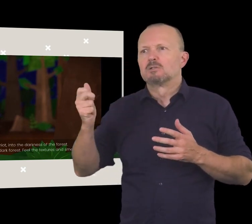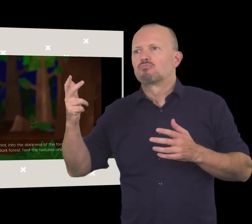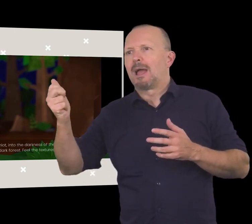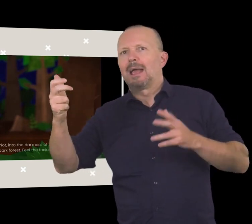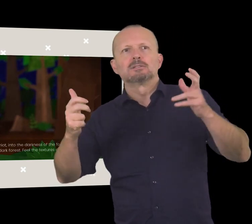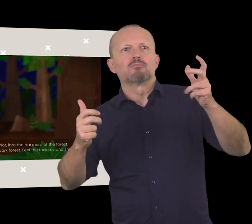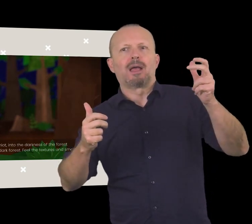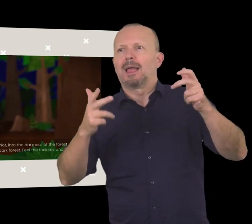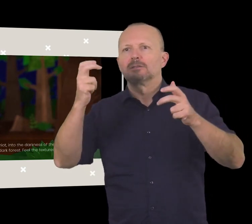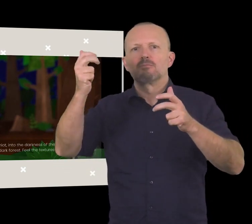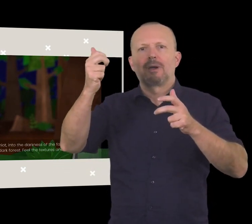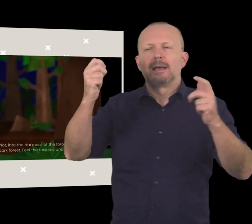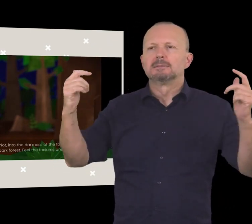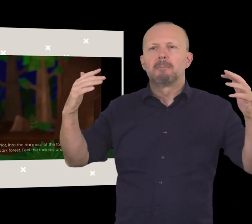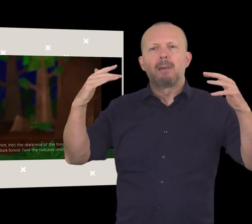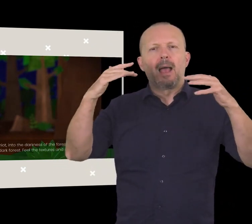around, and